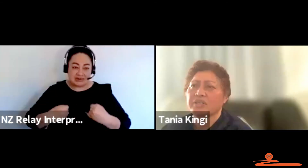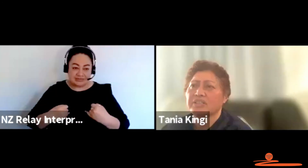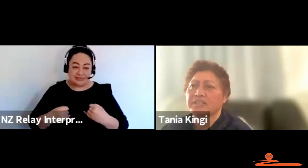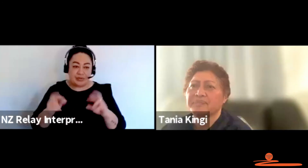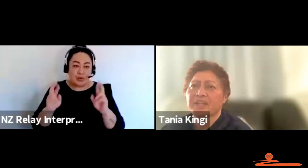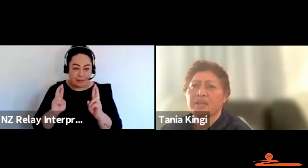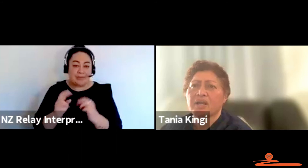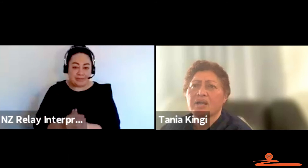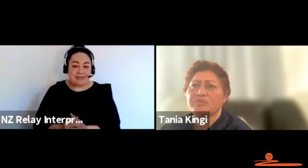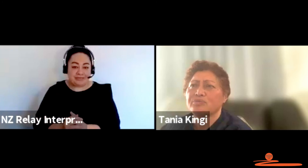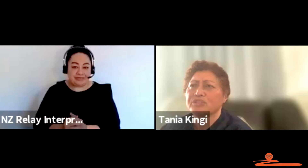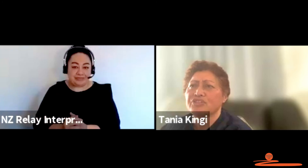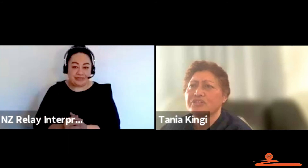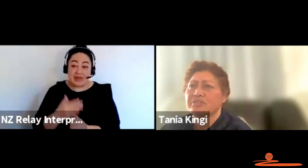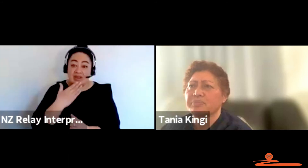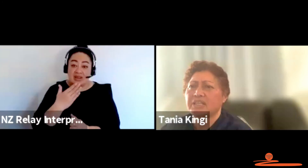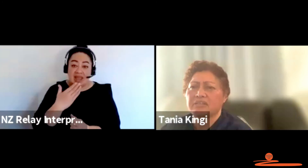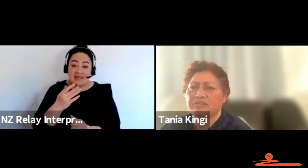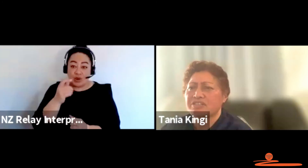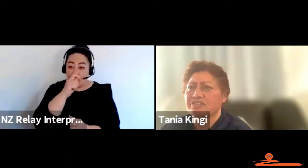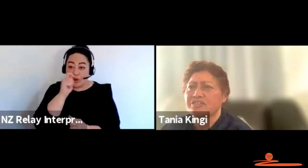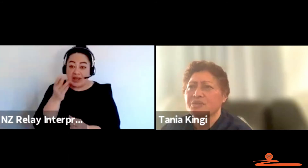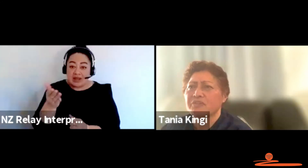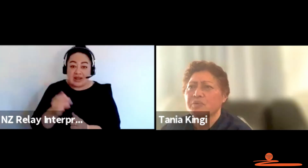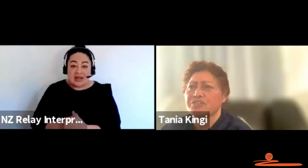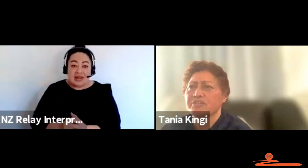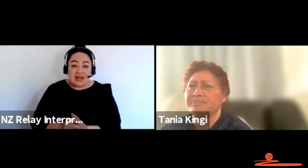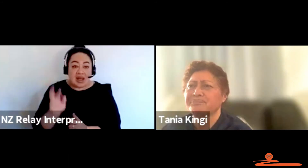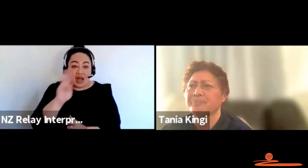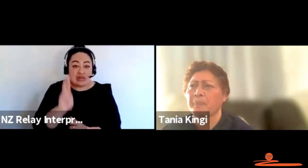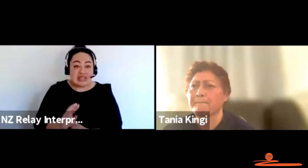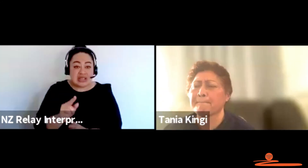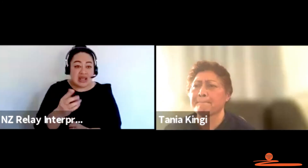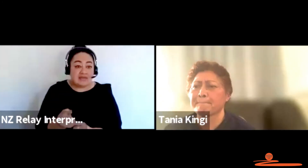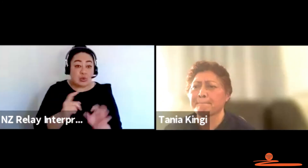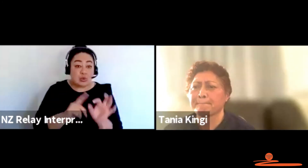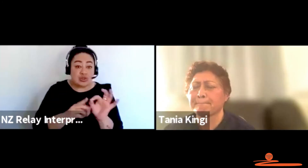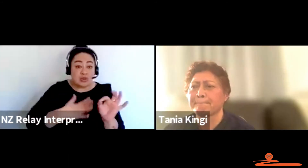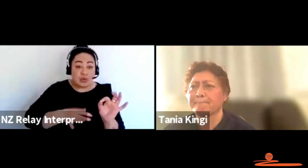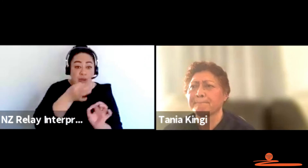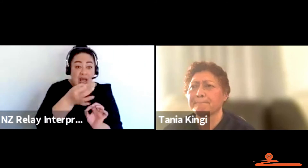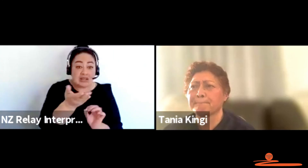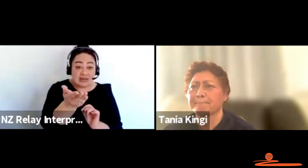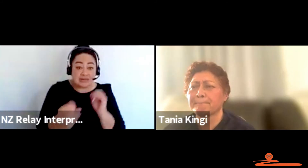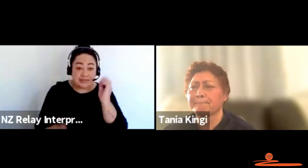Ka pai, Lily. Richard Petty. Richard, did you have a question?